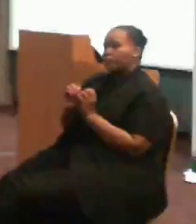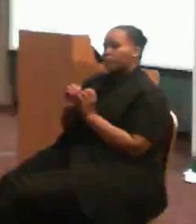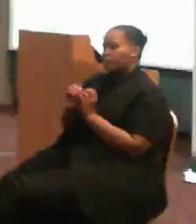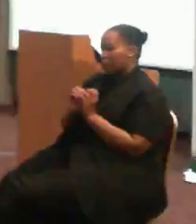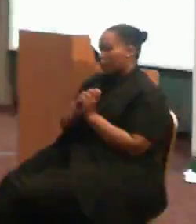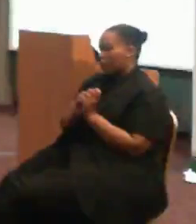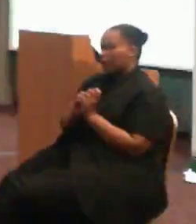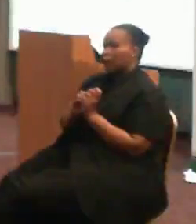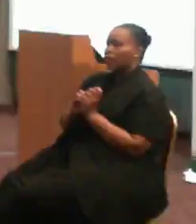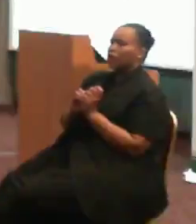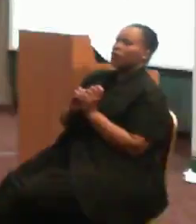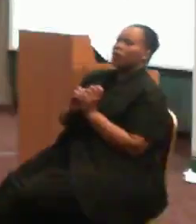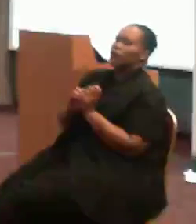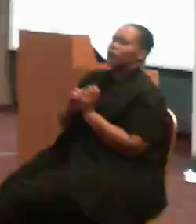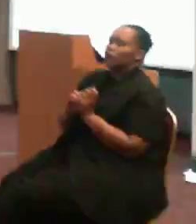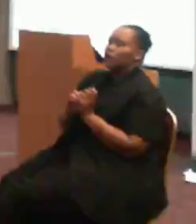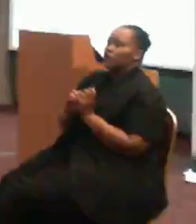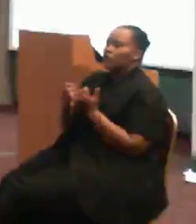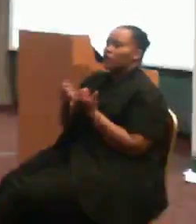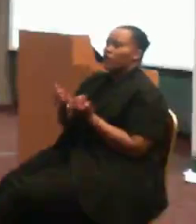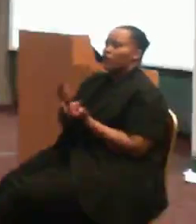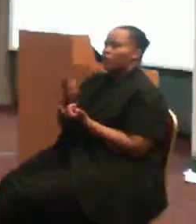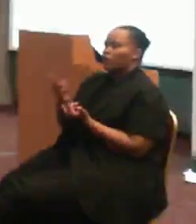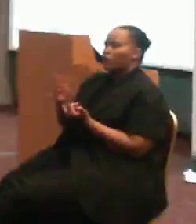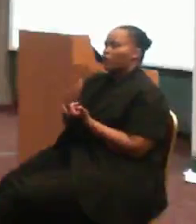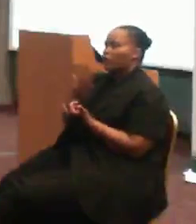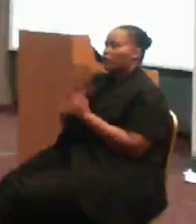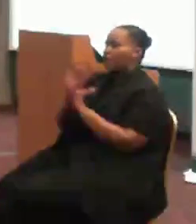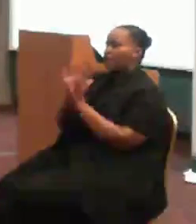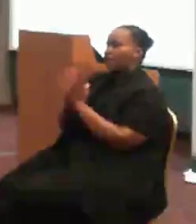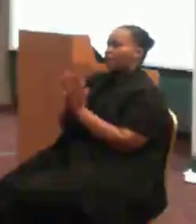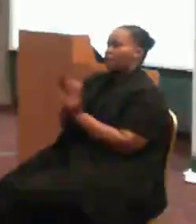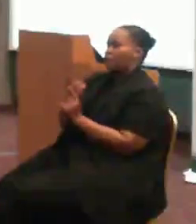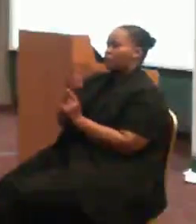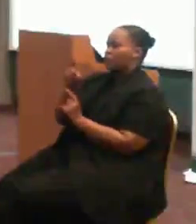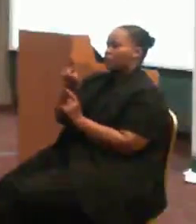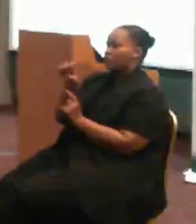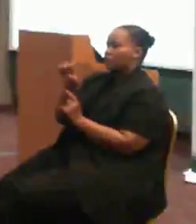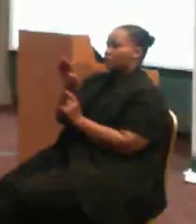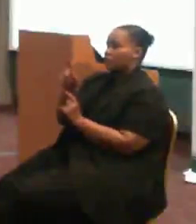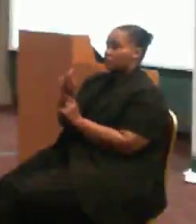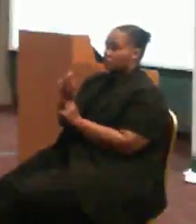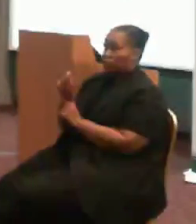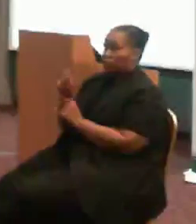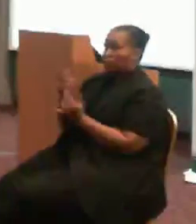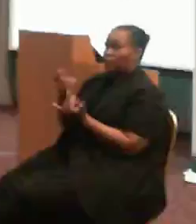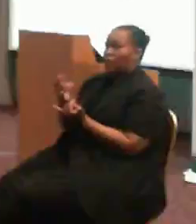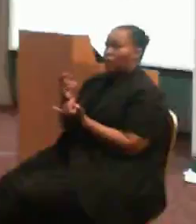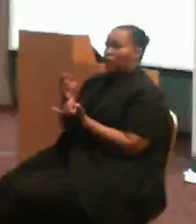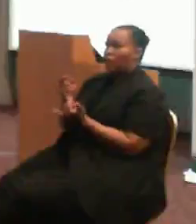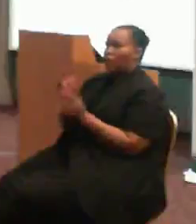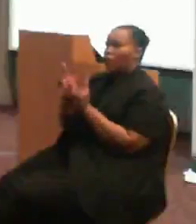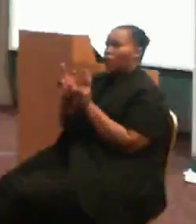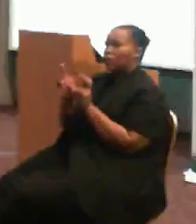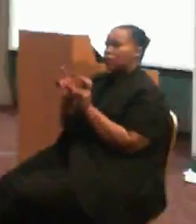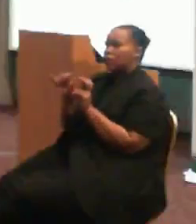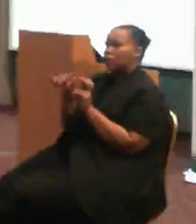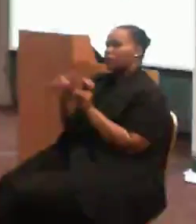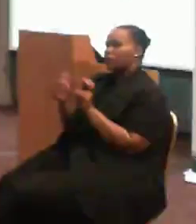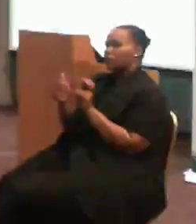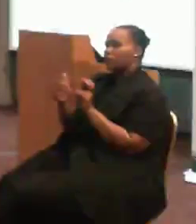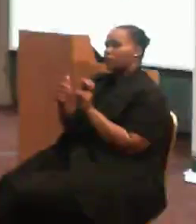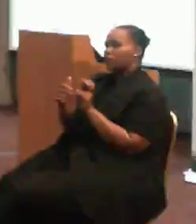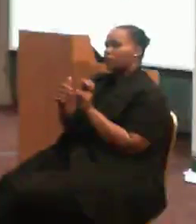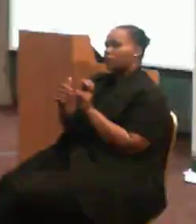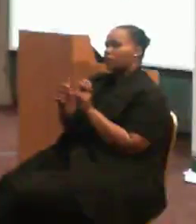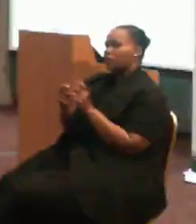And then you fund everything by debt. And maybe a few questions related to this. The guarantee that is issued by